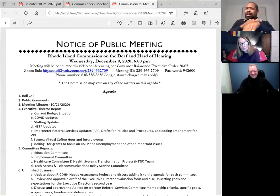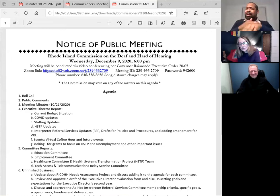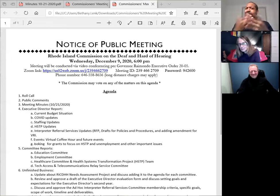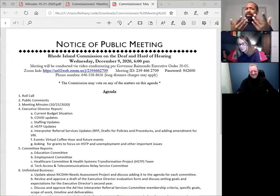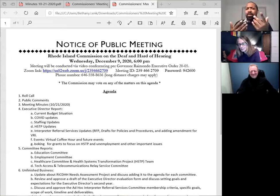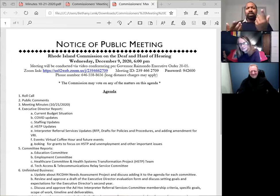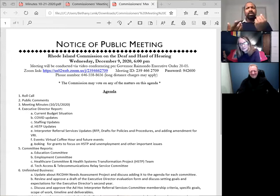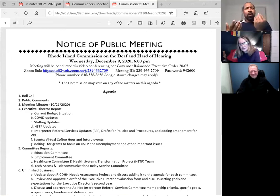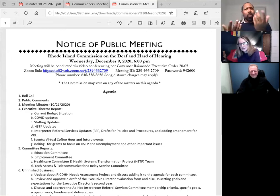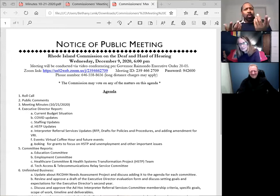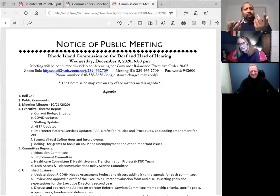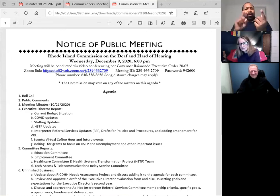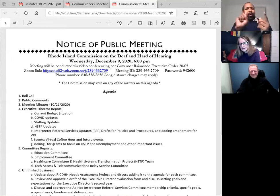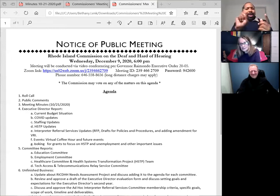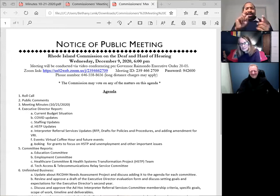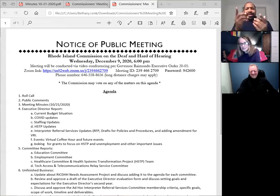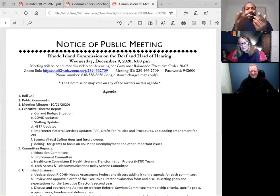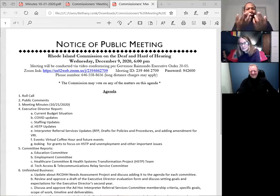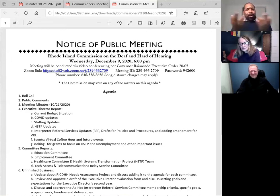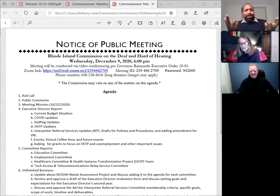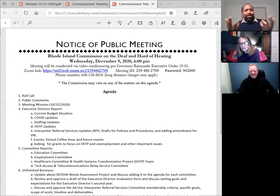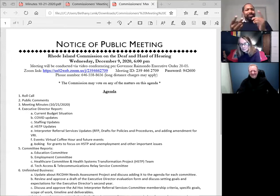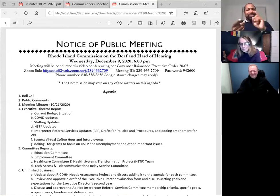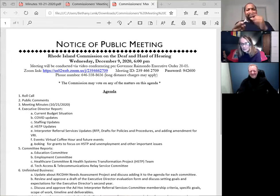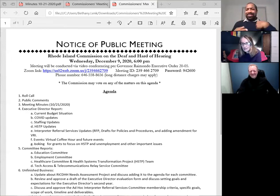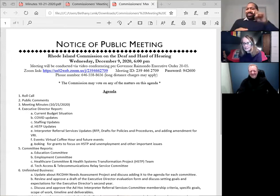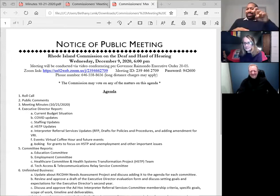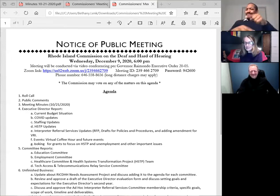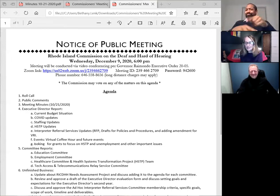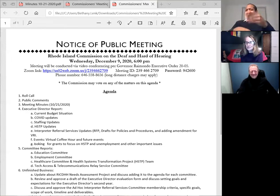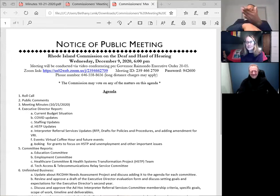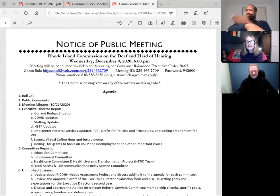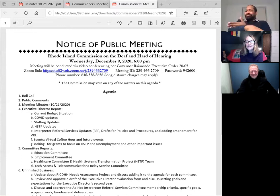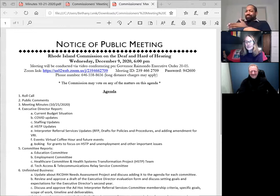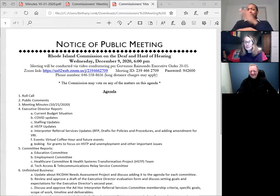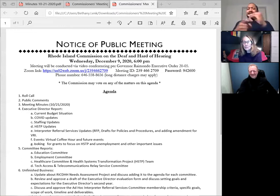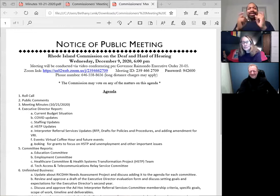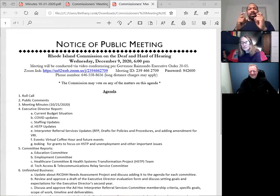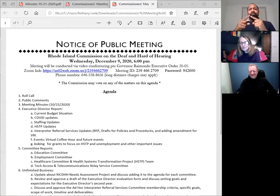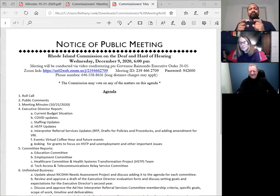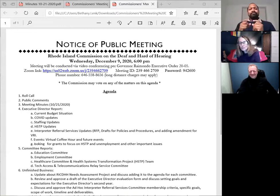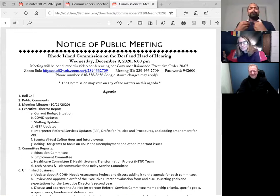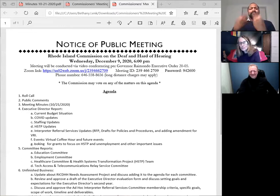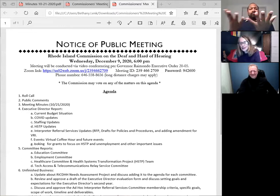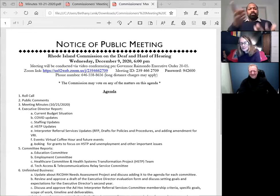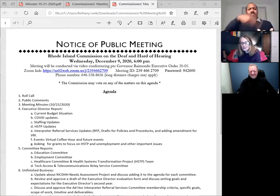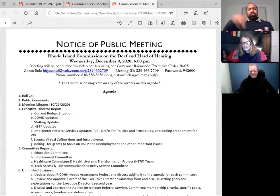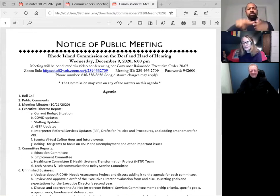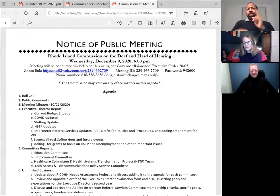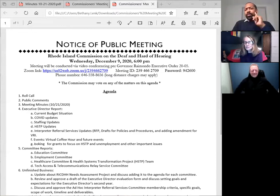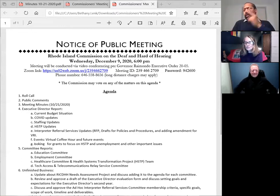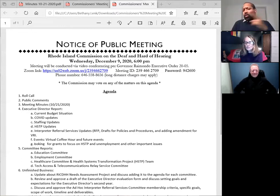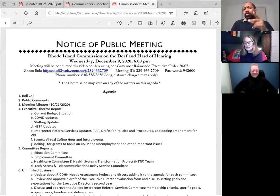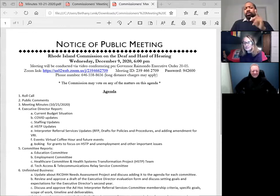to really depend on technology for access. So we've learned a lot in these times, and we want to make sure that we improve access to